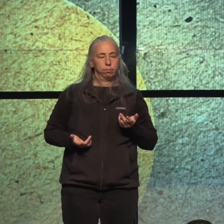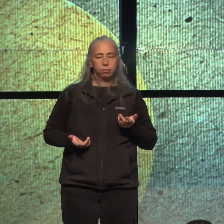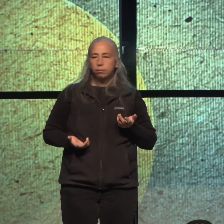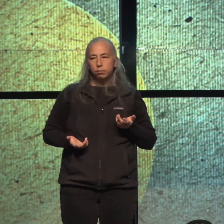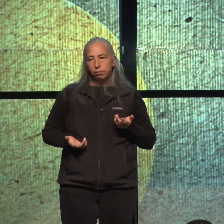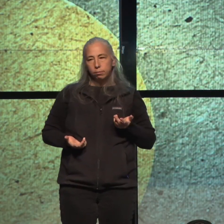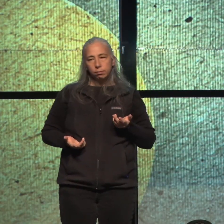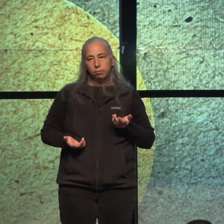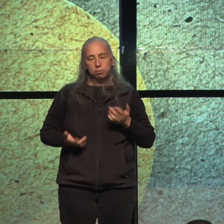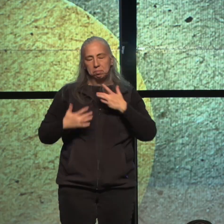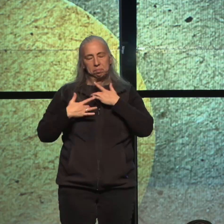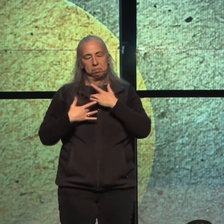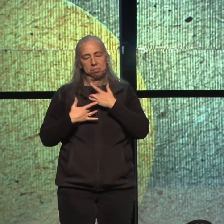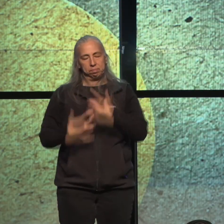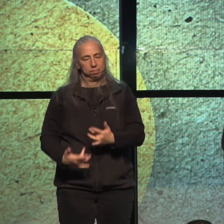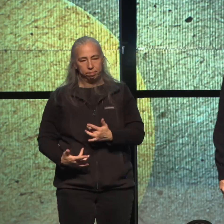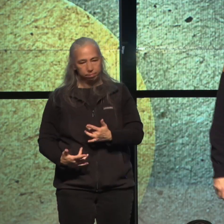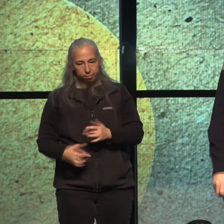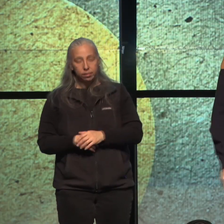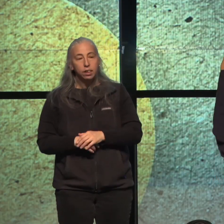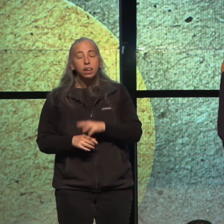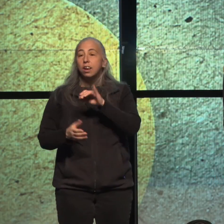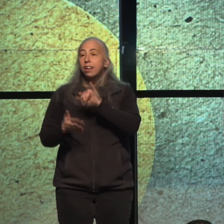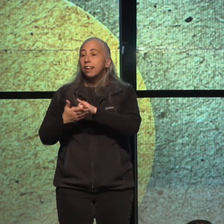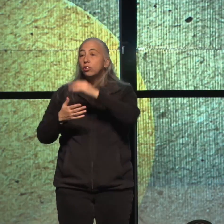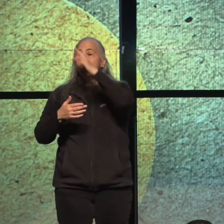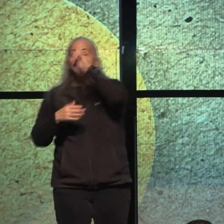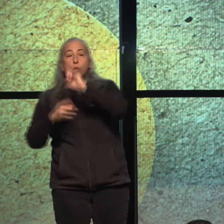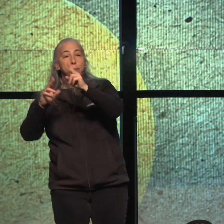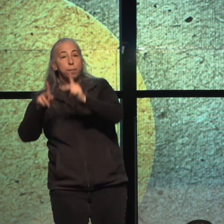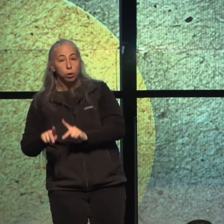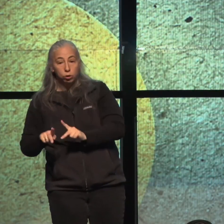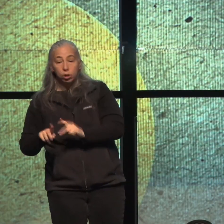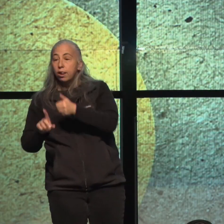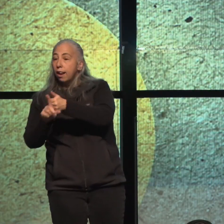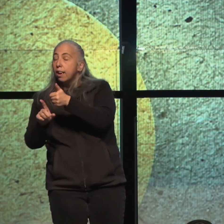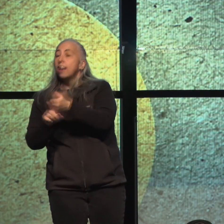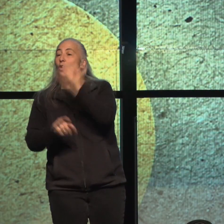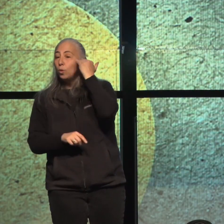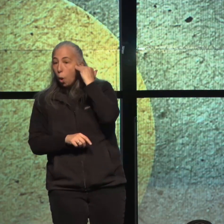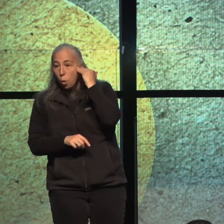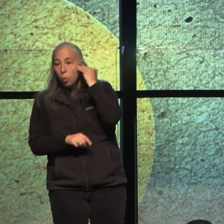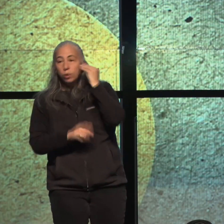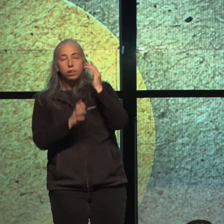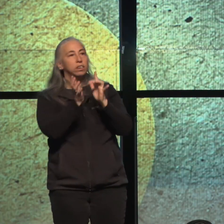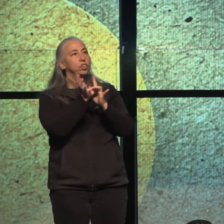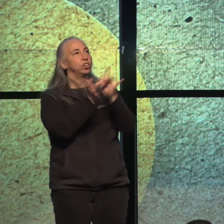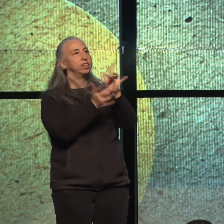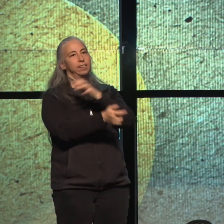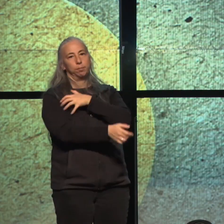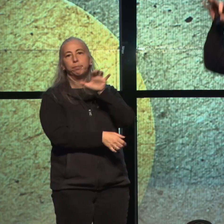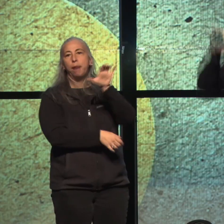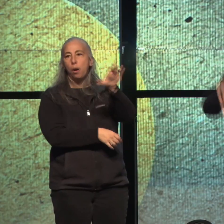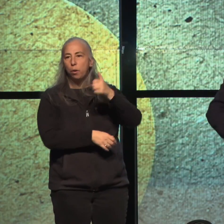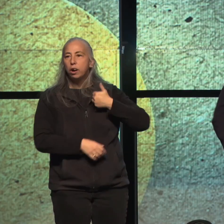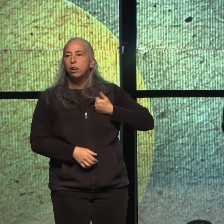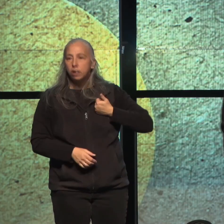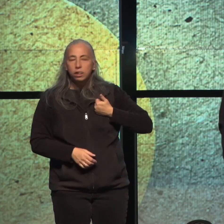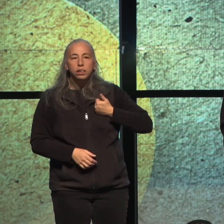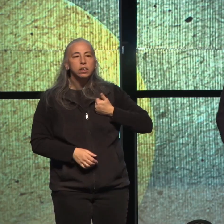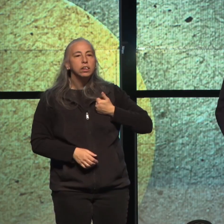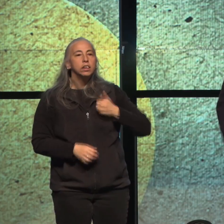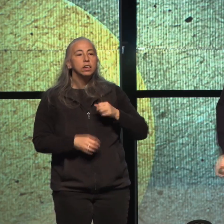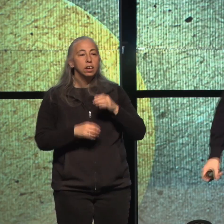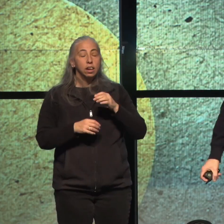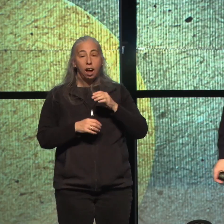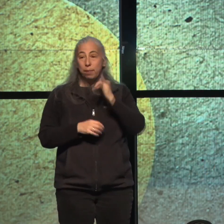Highly unlikely. He's just a Roman citizen that knows that Jesus has power. In all of Israel.